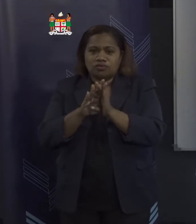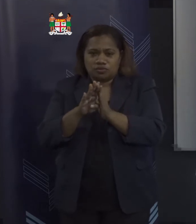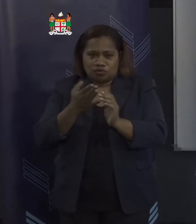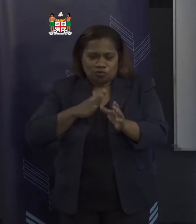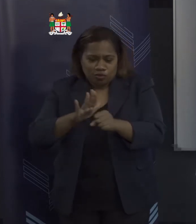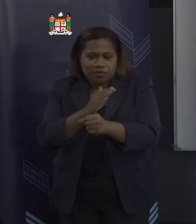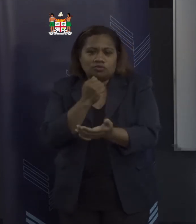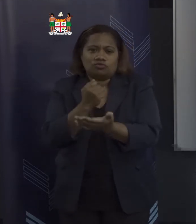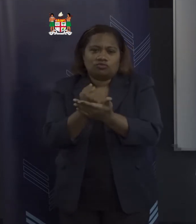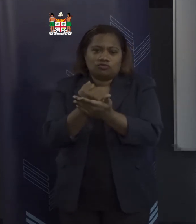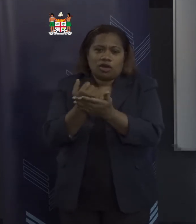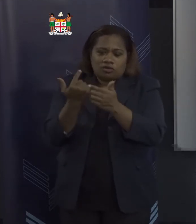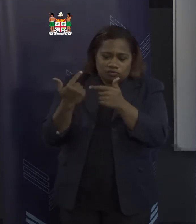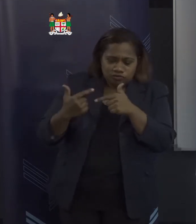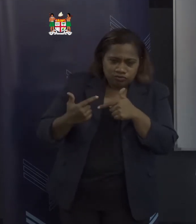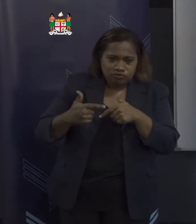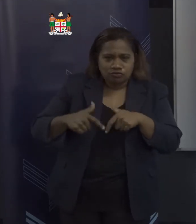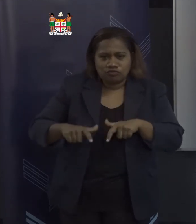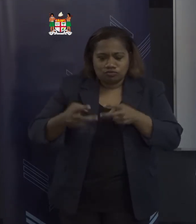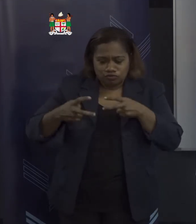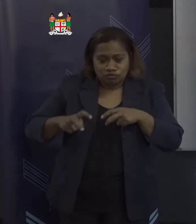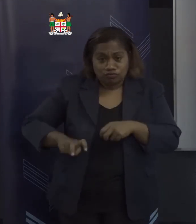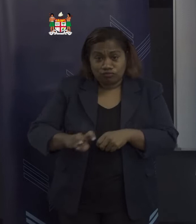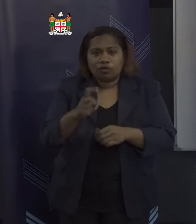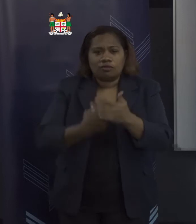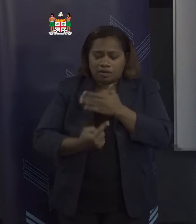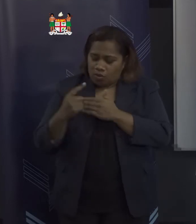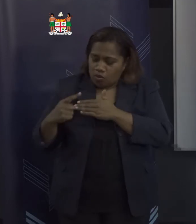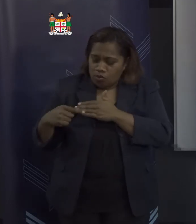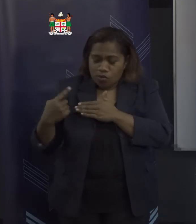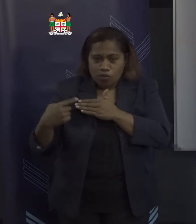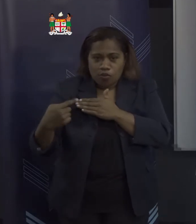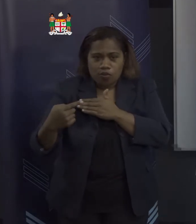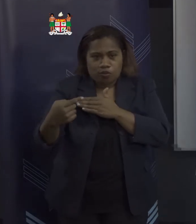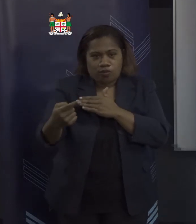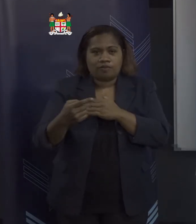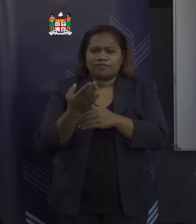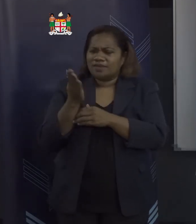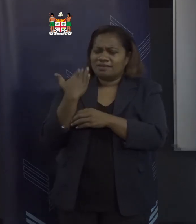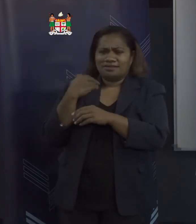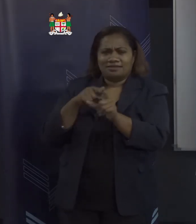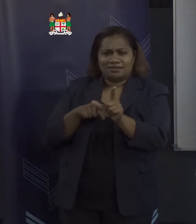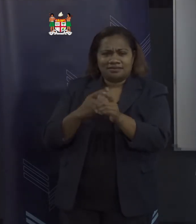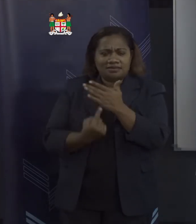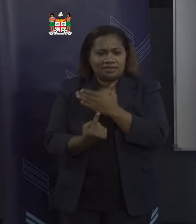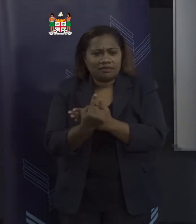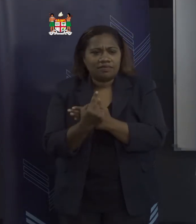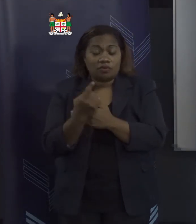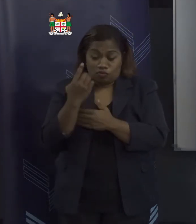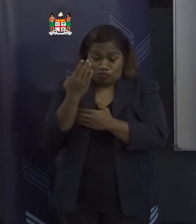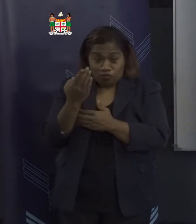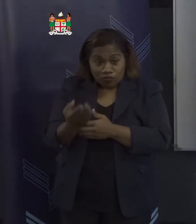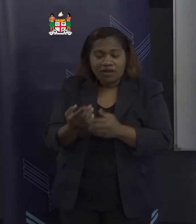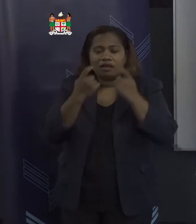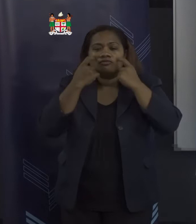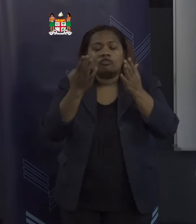journey you had embarked on last year. That in itself is sheer resilience, and I just